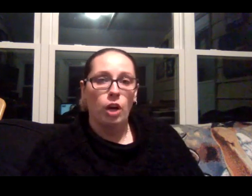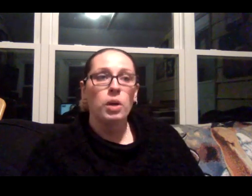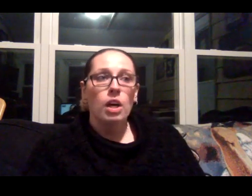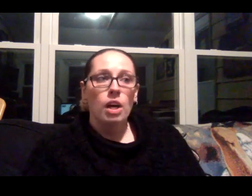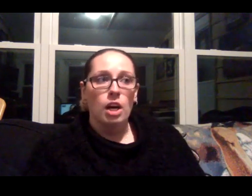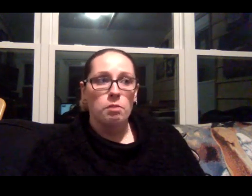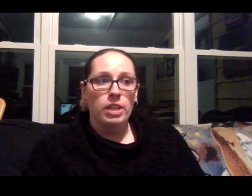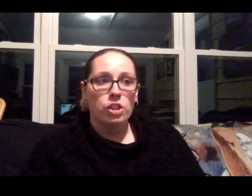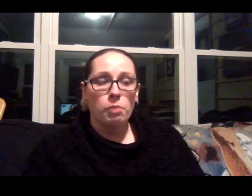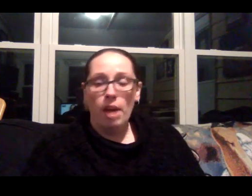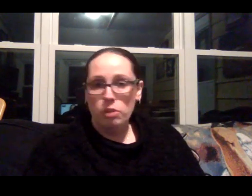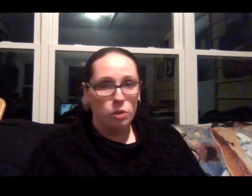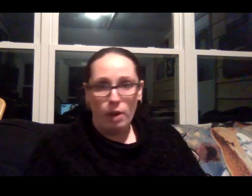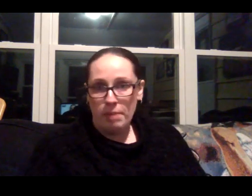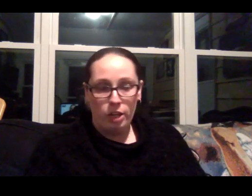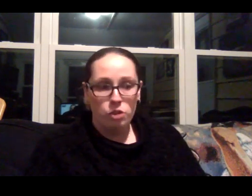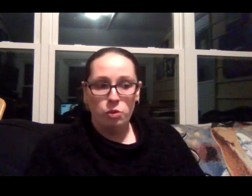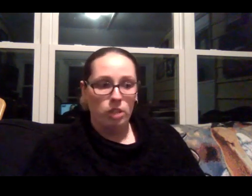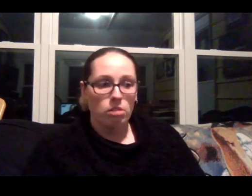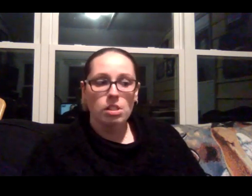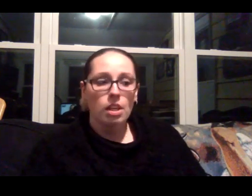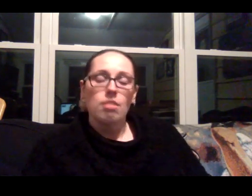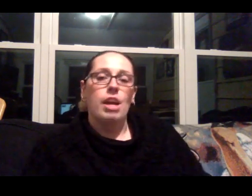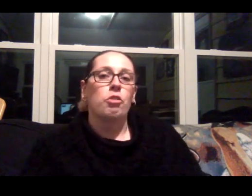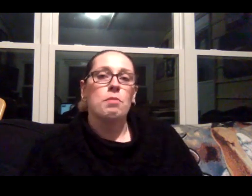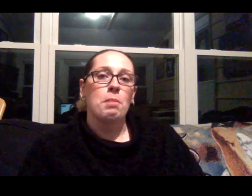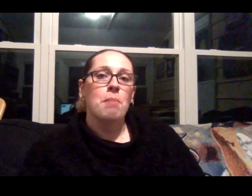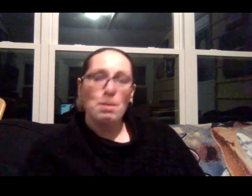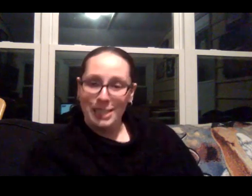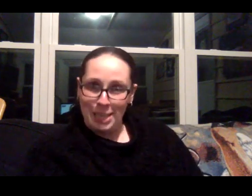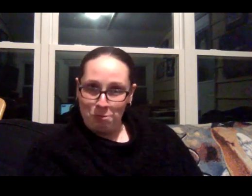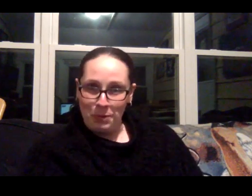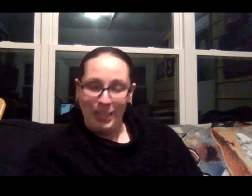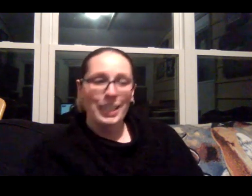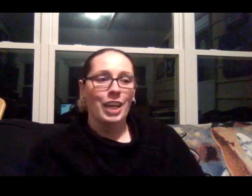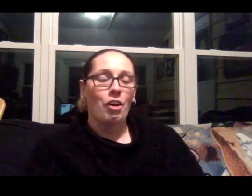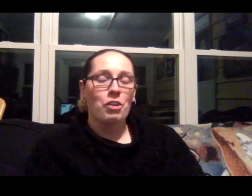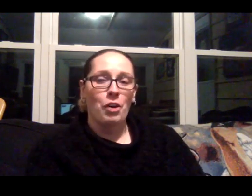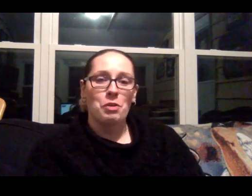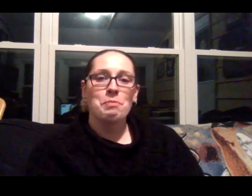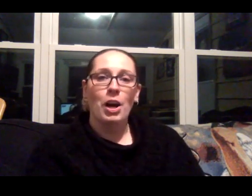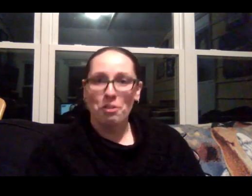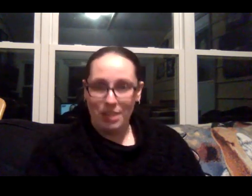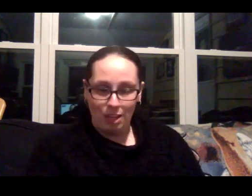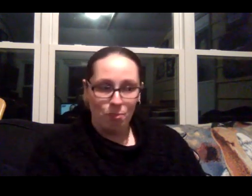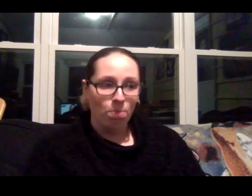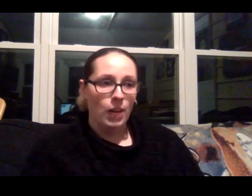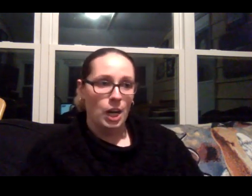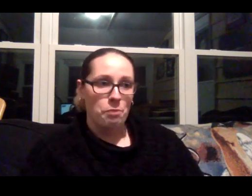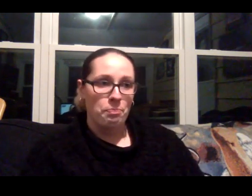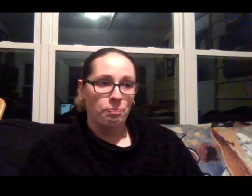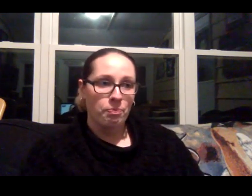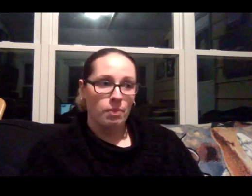But, you know, it's just we have to do is right by our students. Now, from a mommy standpoint, part of the